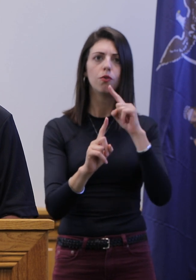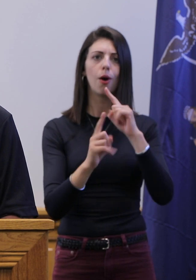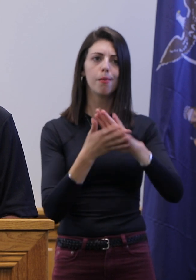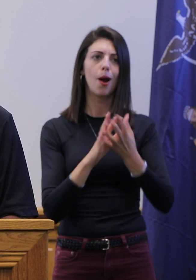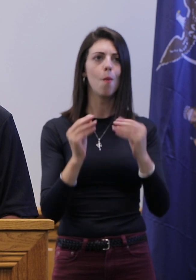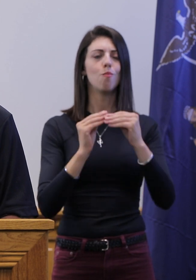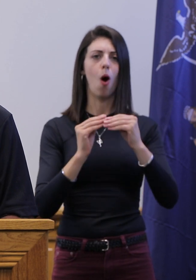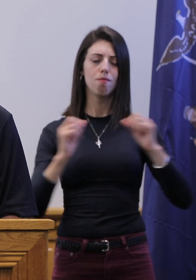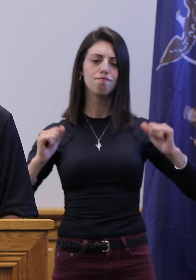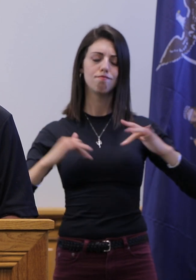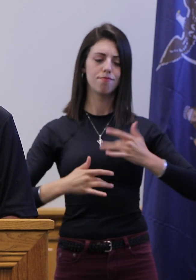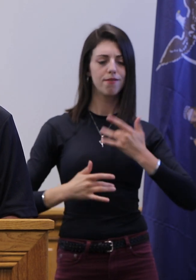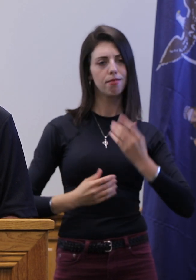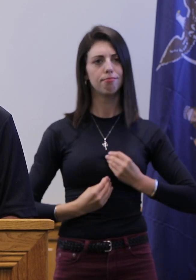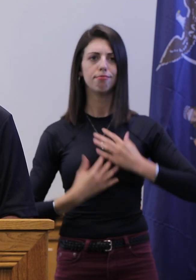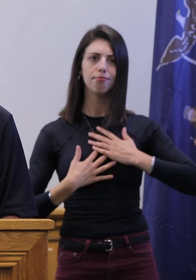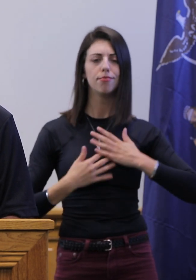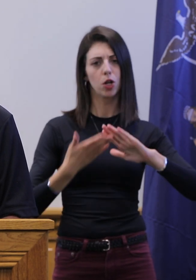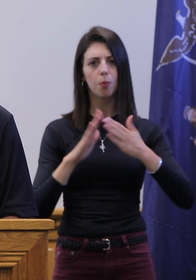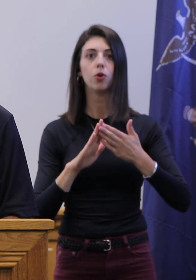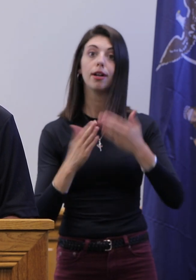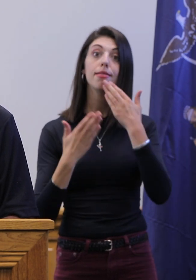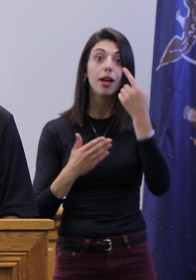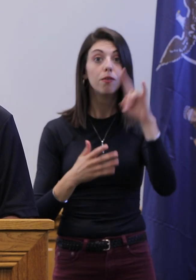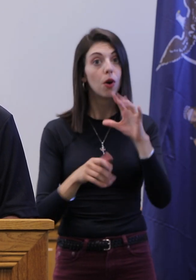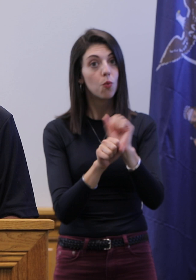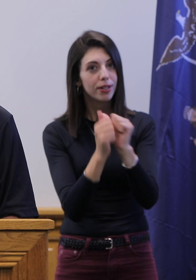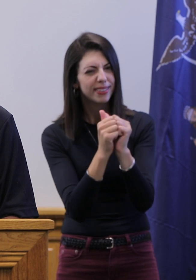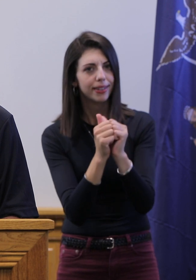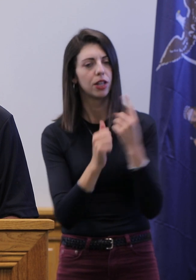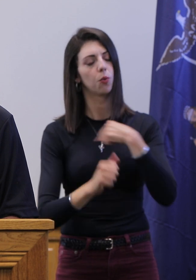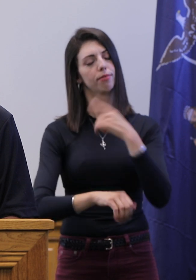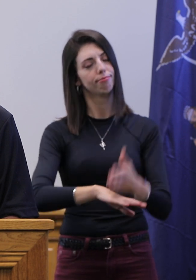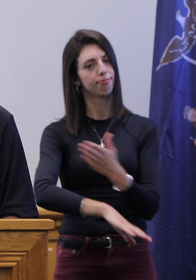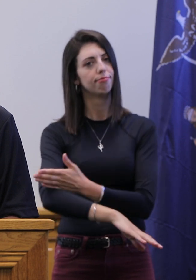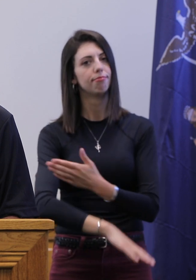Thank you as always for your cooperation. It is making a difference.